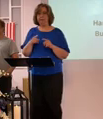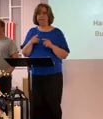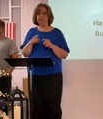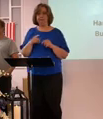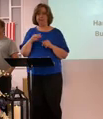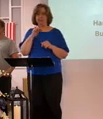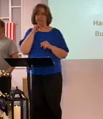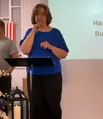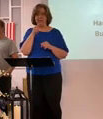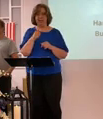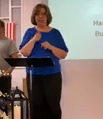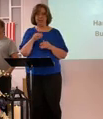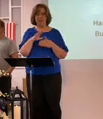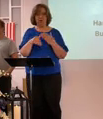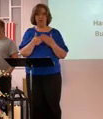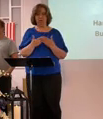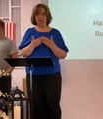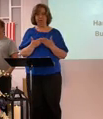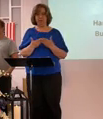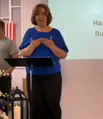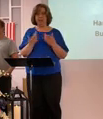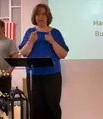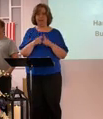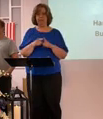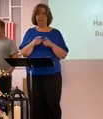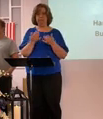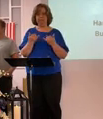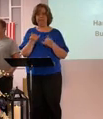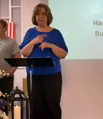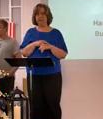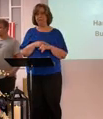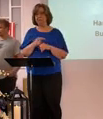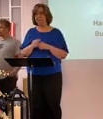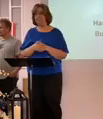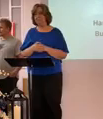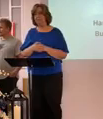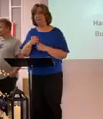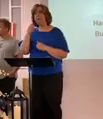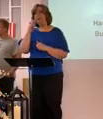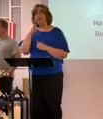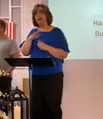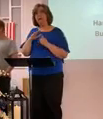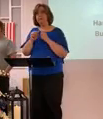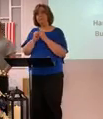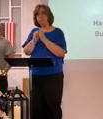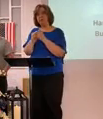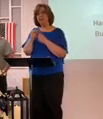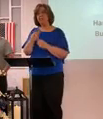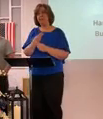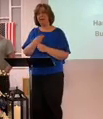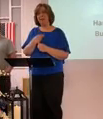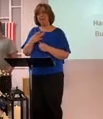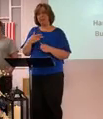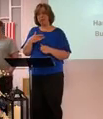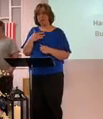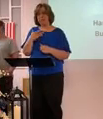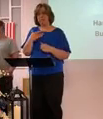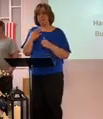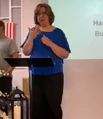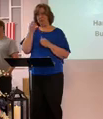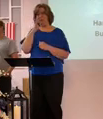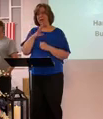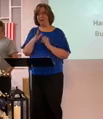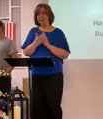in the hospital. It was all new. But the whole time, like, God was with us, and you could feel his